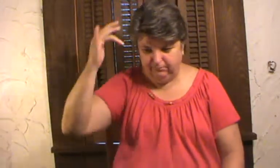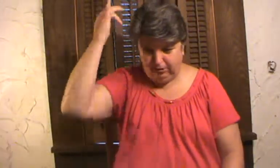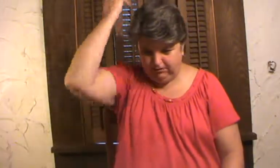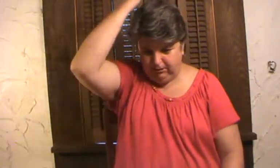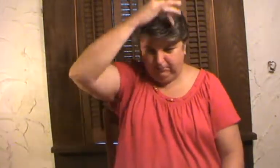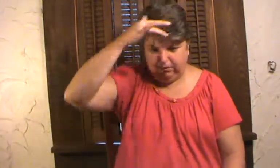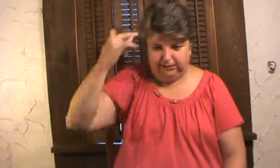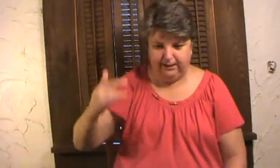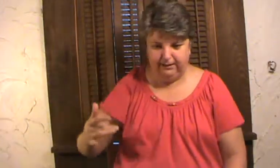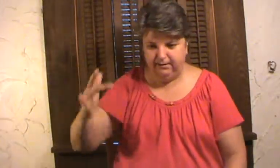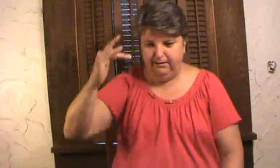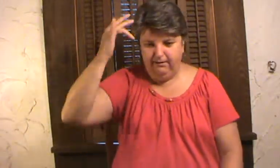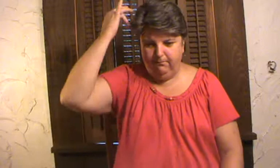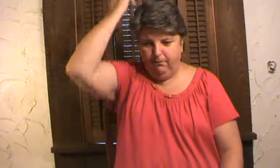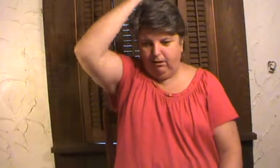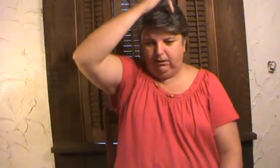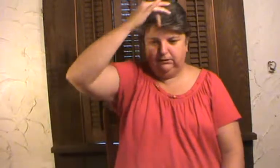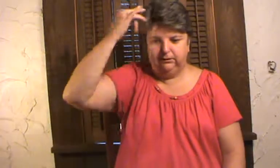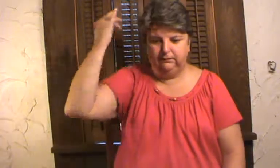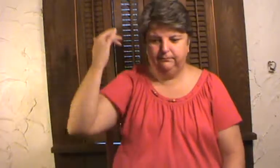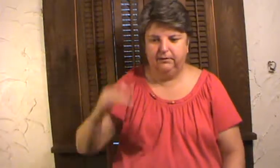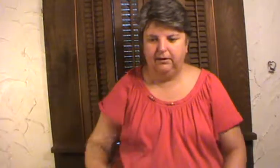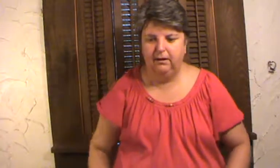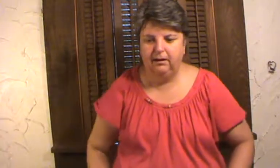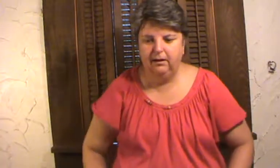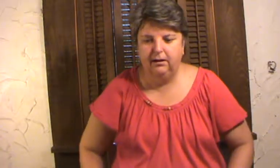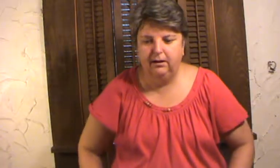most men are bald at. Bald.